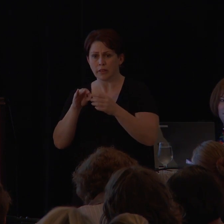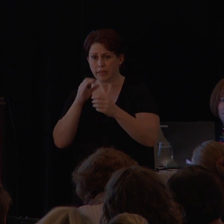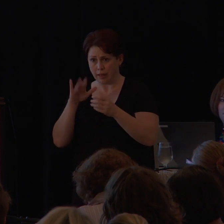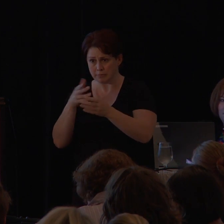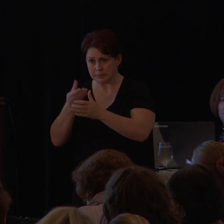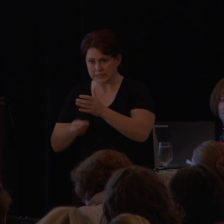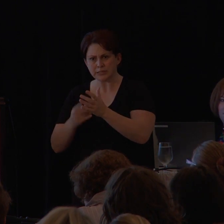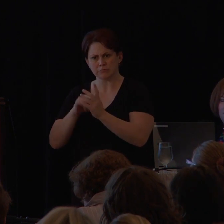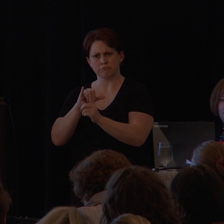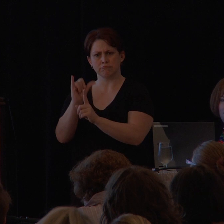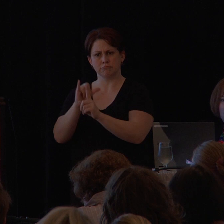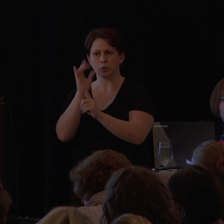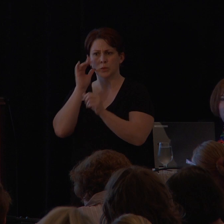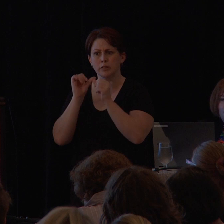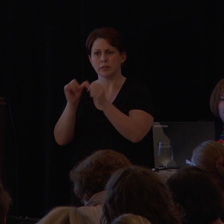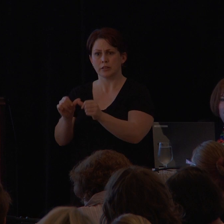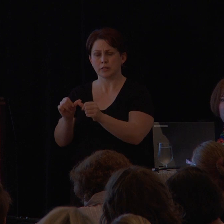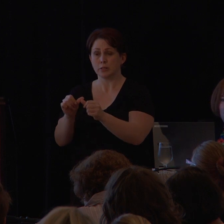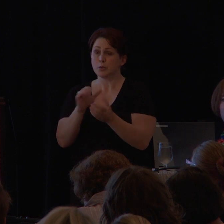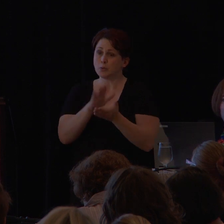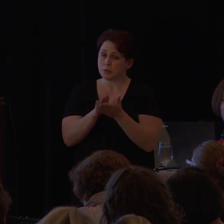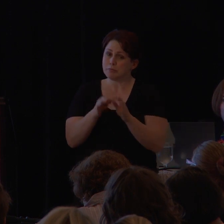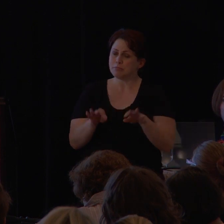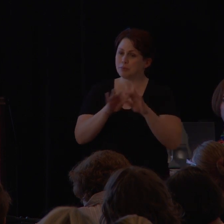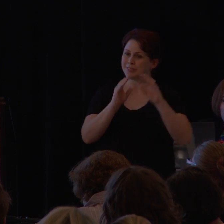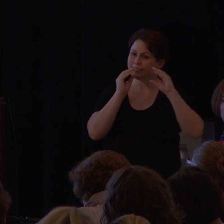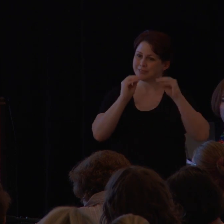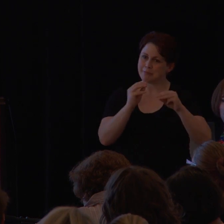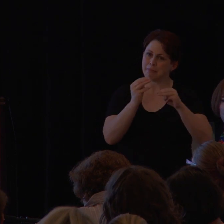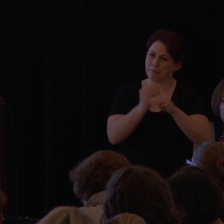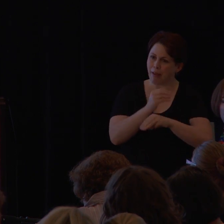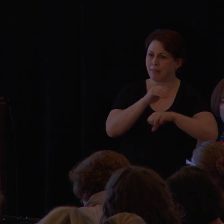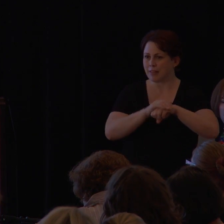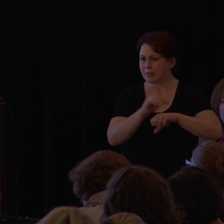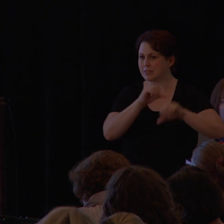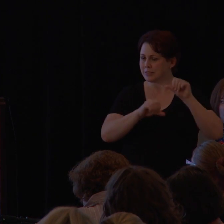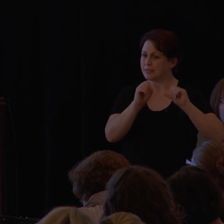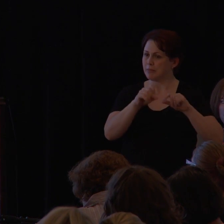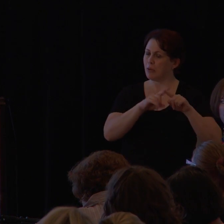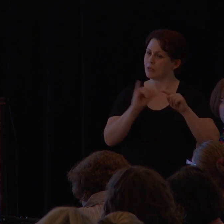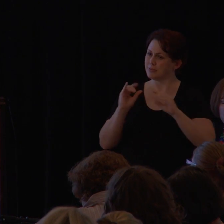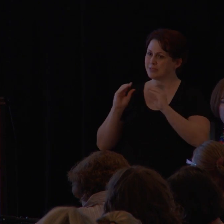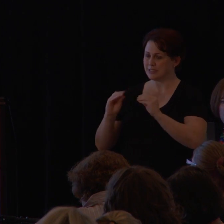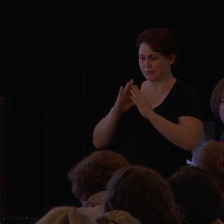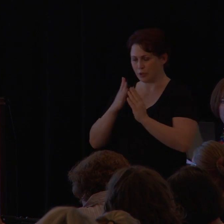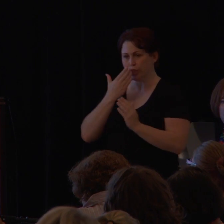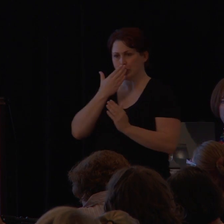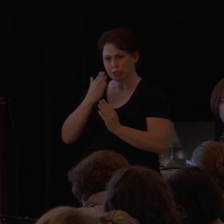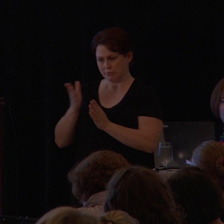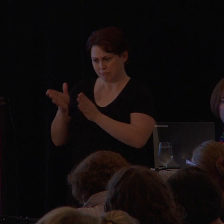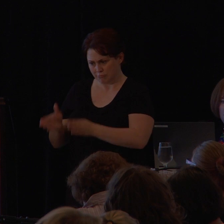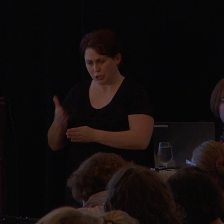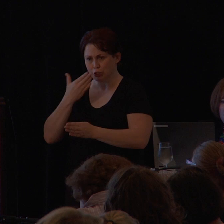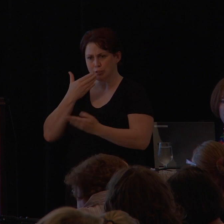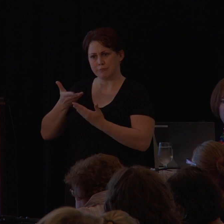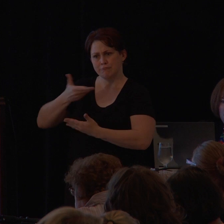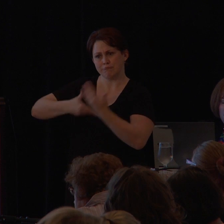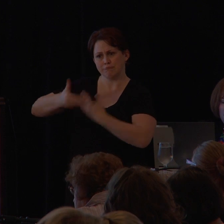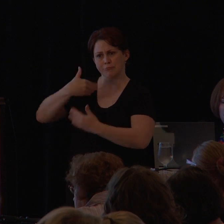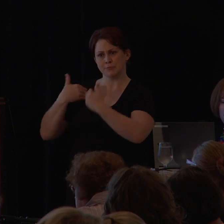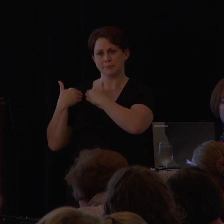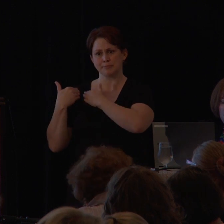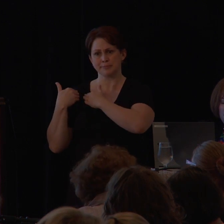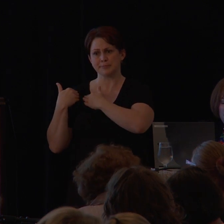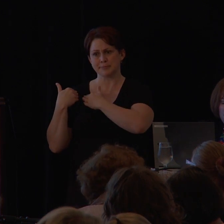and learning the content, but it's learning to be a respectful and responsible citizen. And unfortunately, I'm generalizing here, but I think